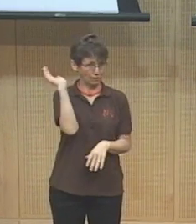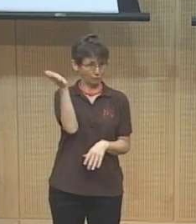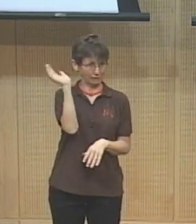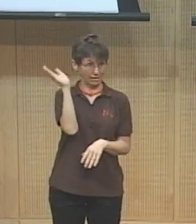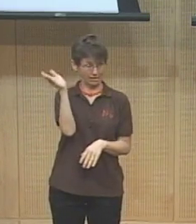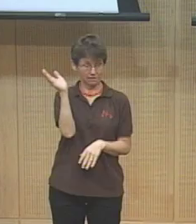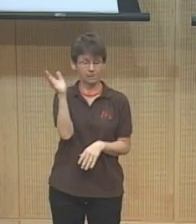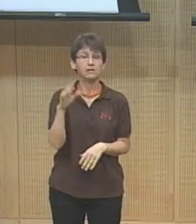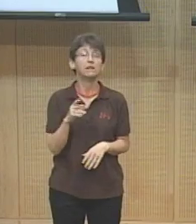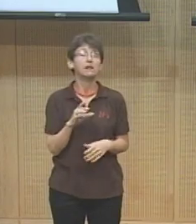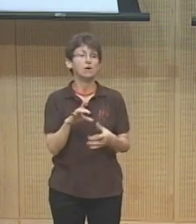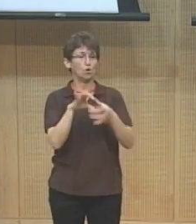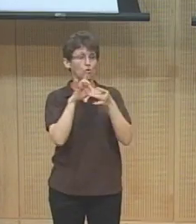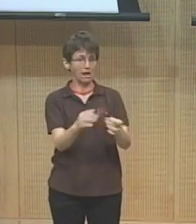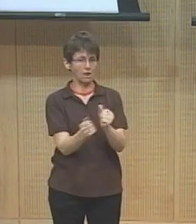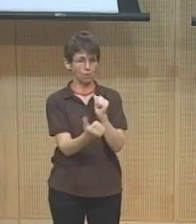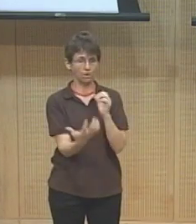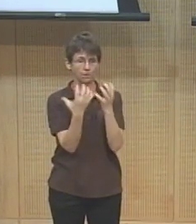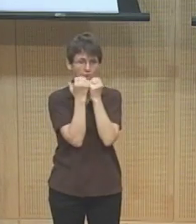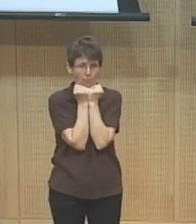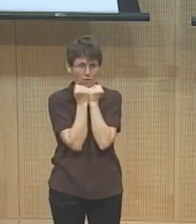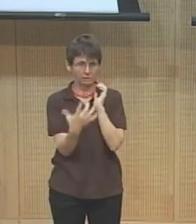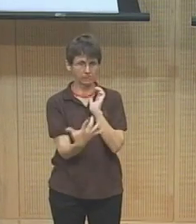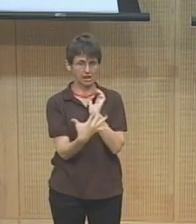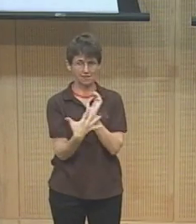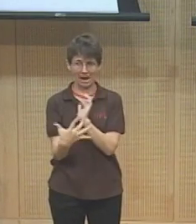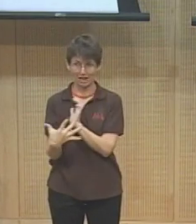gave a presentation regarding with preserving technology.